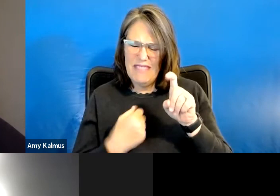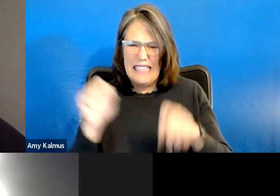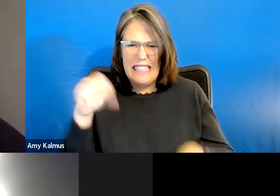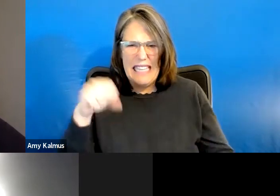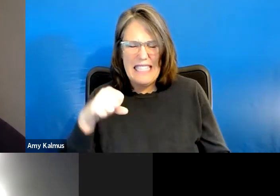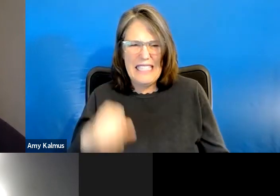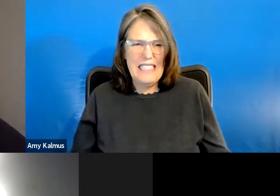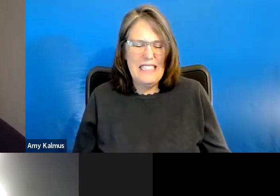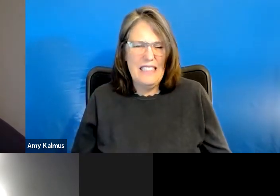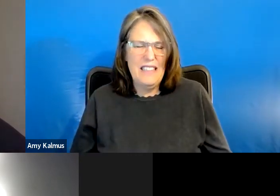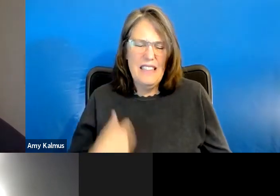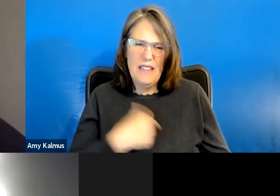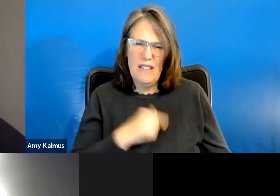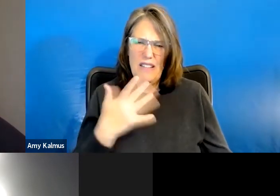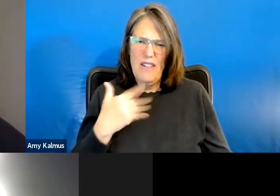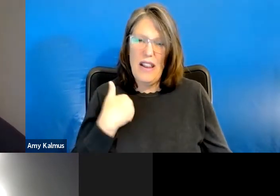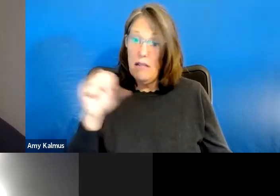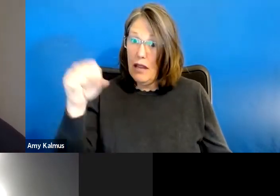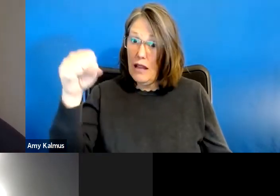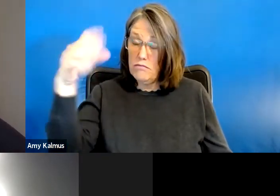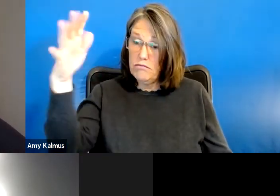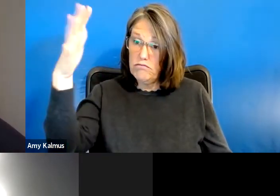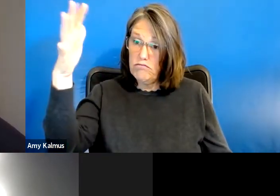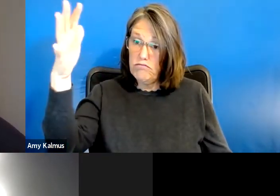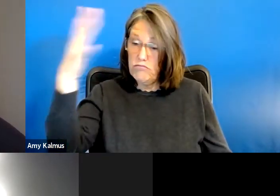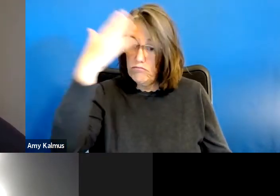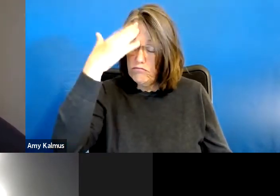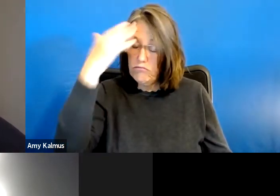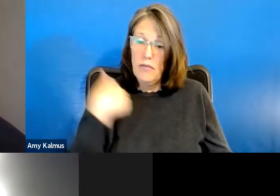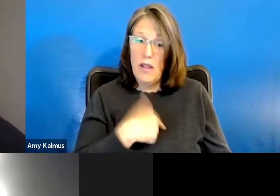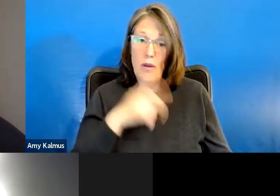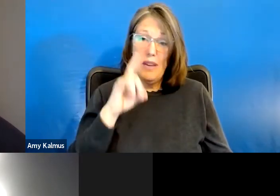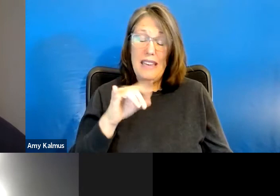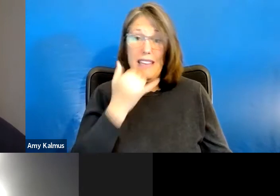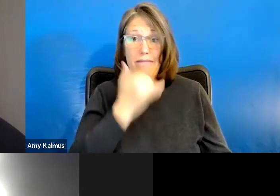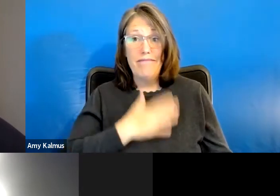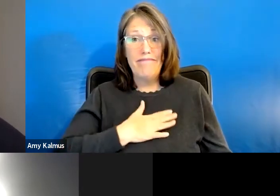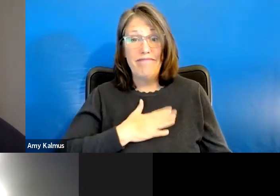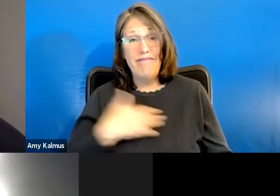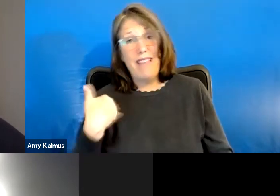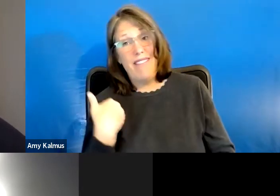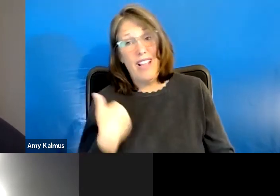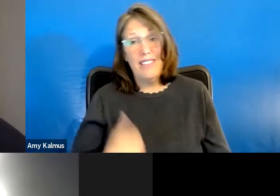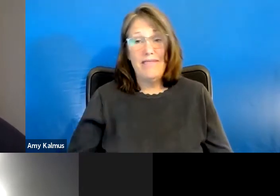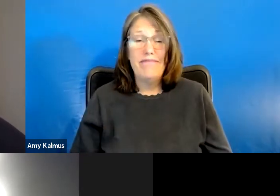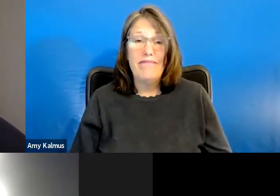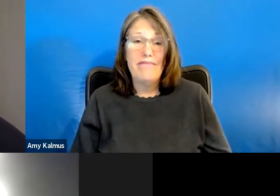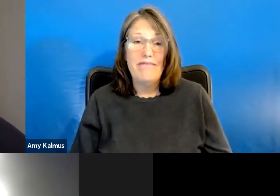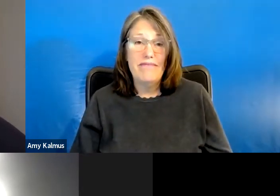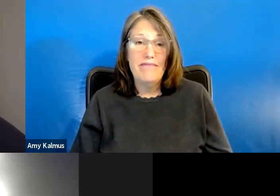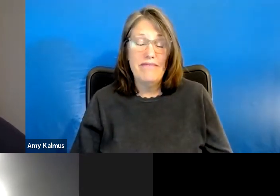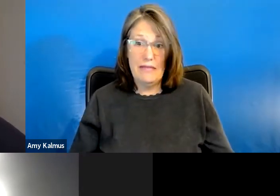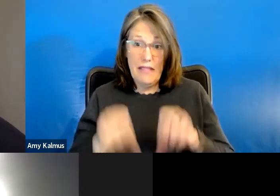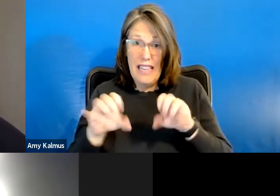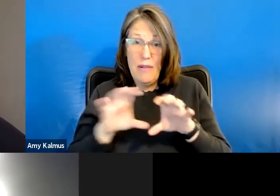Yes. Oh, Yeah, we already had. Yeah, we did. I know we did. That's my fault. All right. So can we do